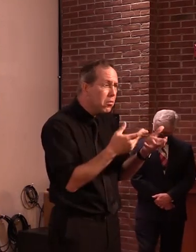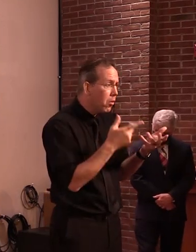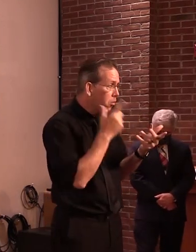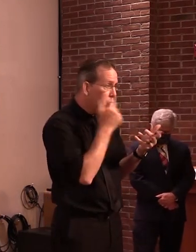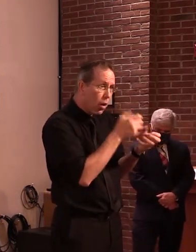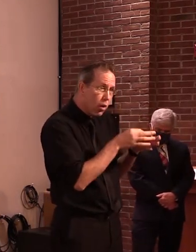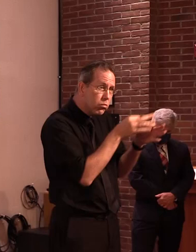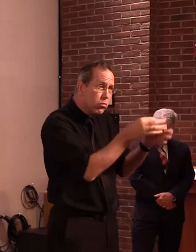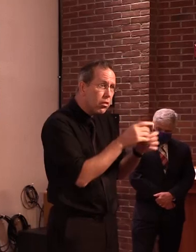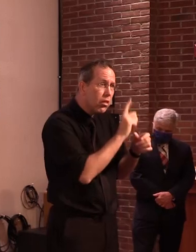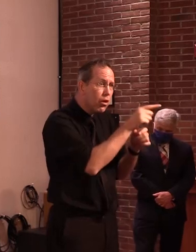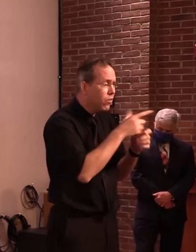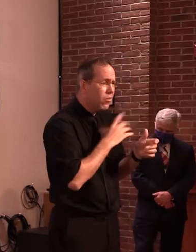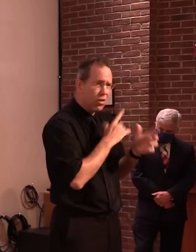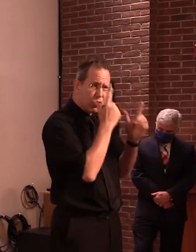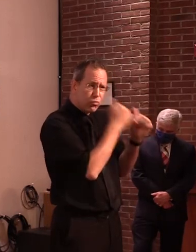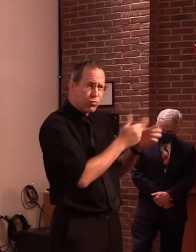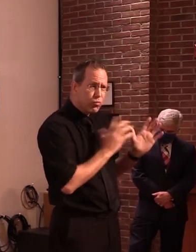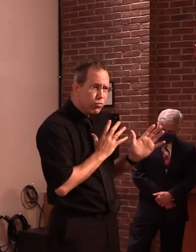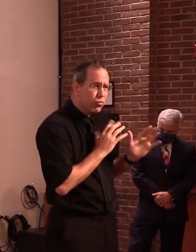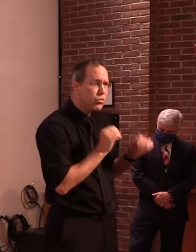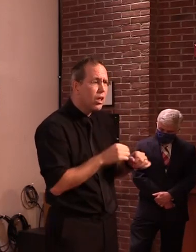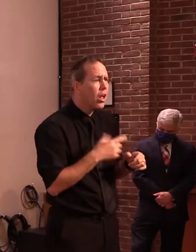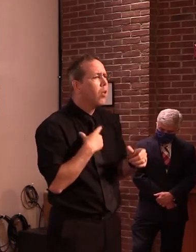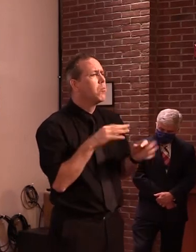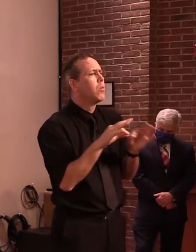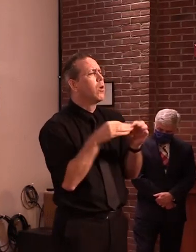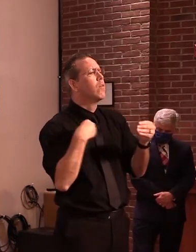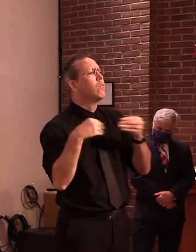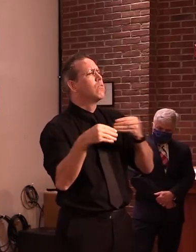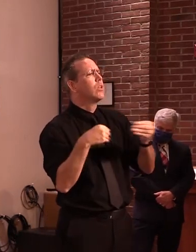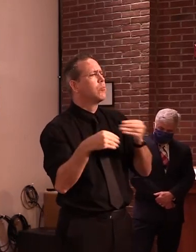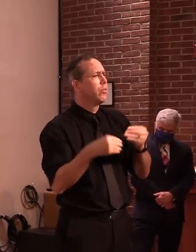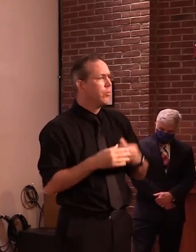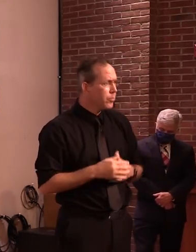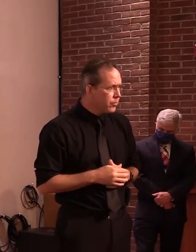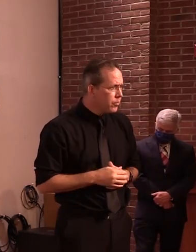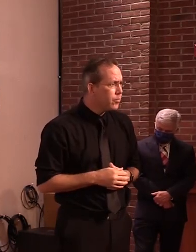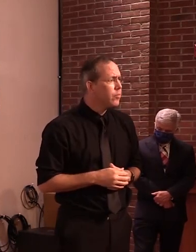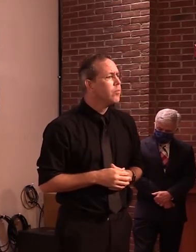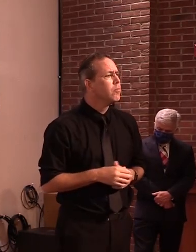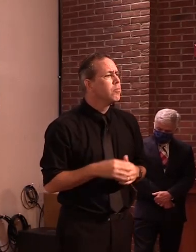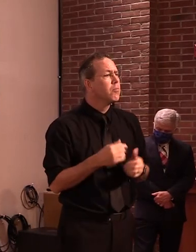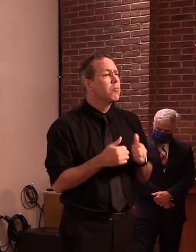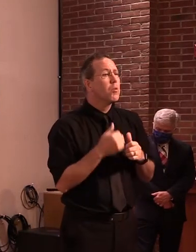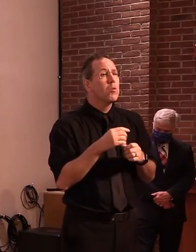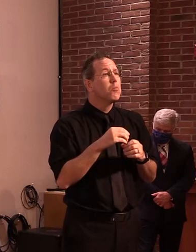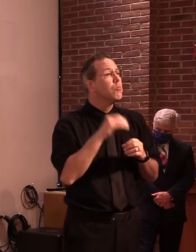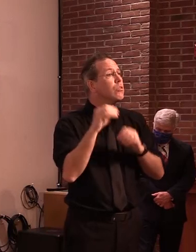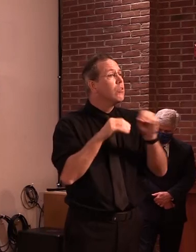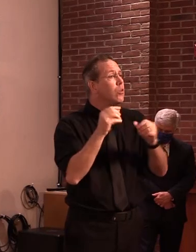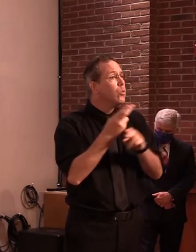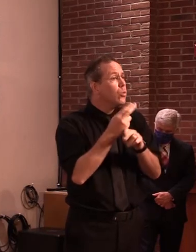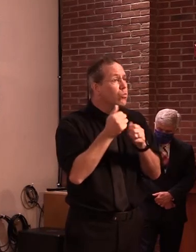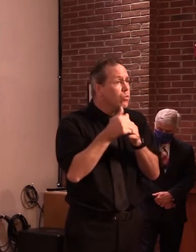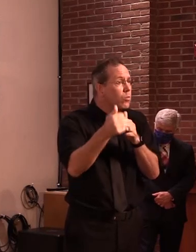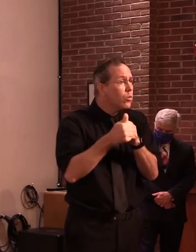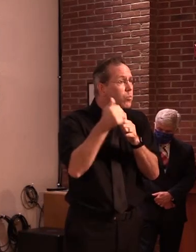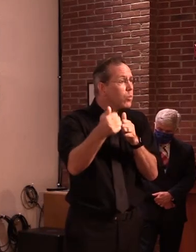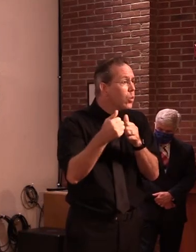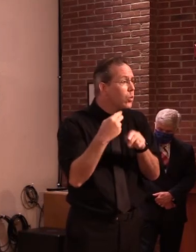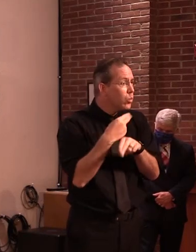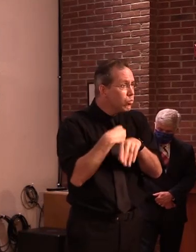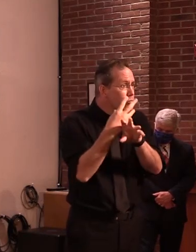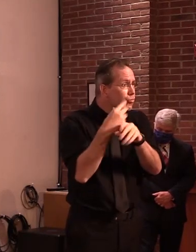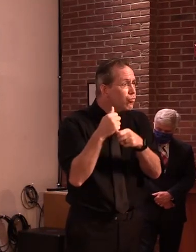you're doing more online instruction. But as well, if a school or district feels they can move forward with